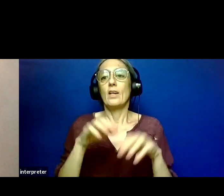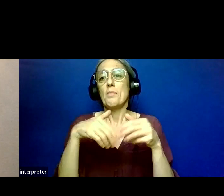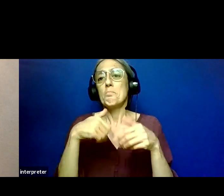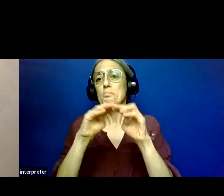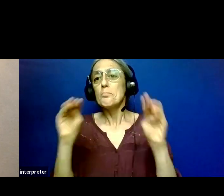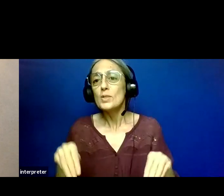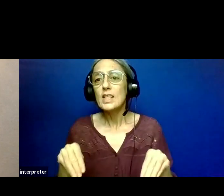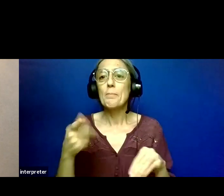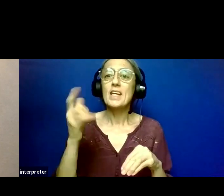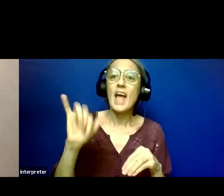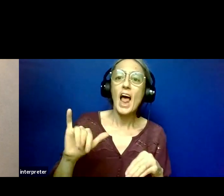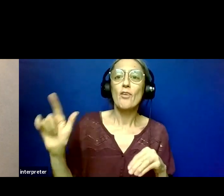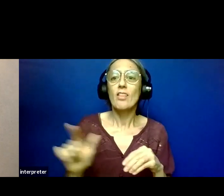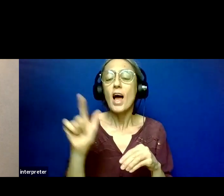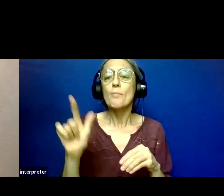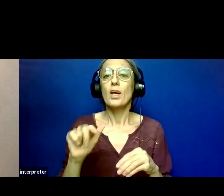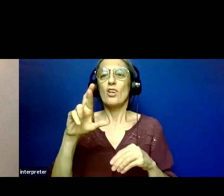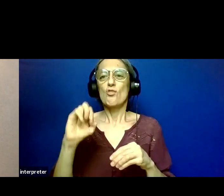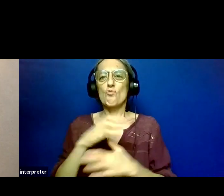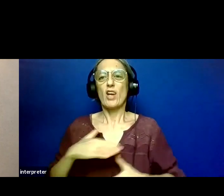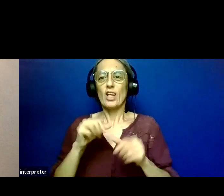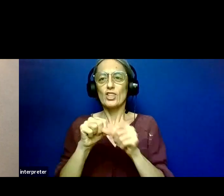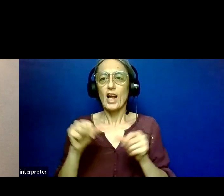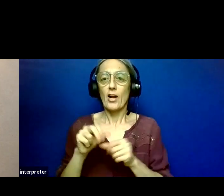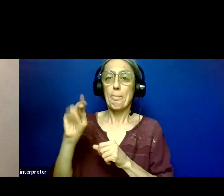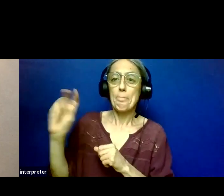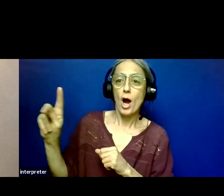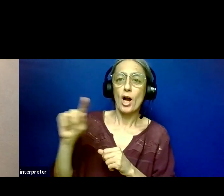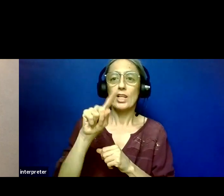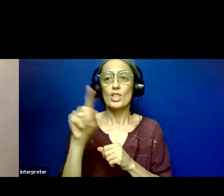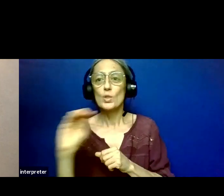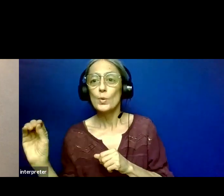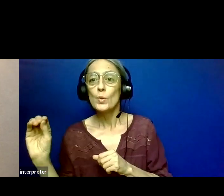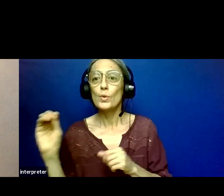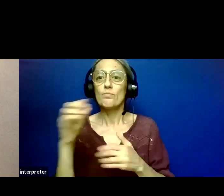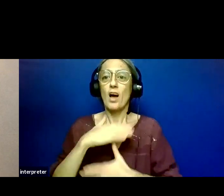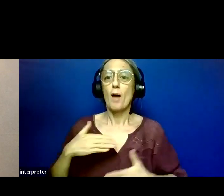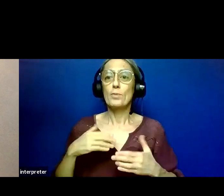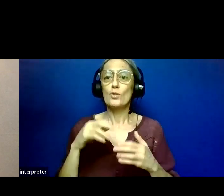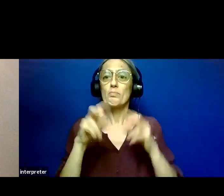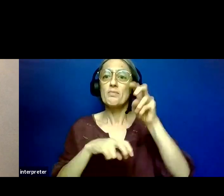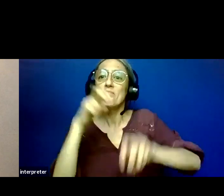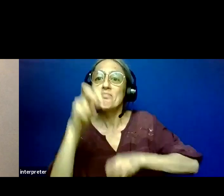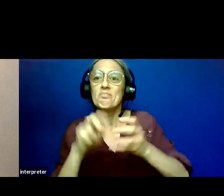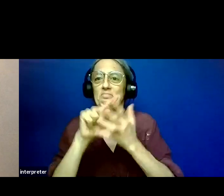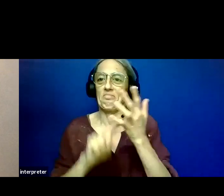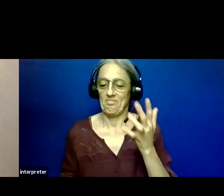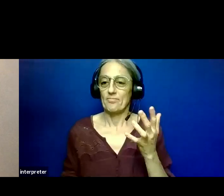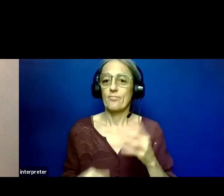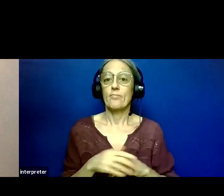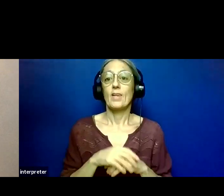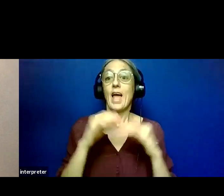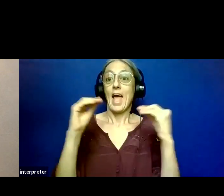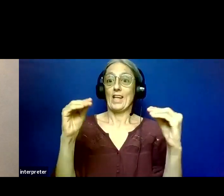of recreation, parks, zoos, amusement parks. Places of education, schools from nursery